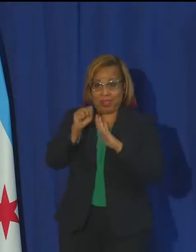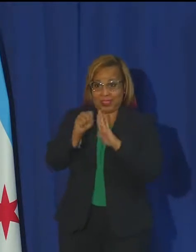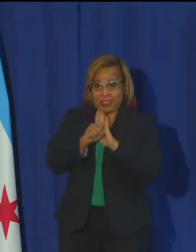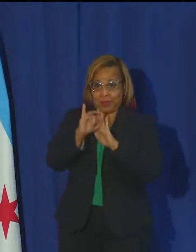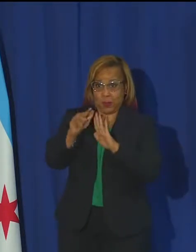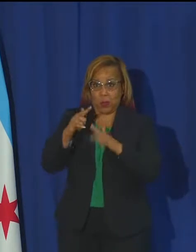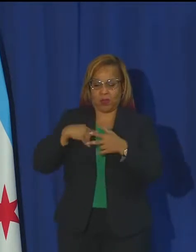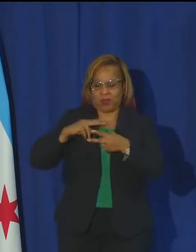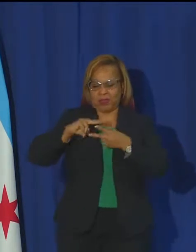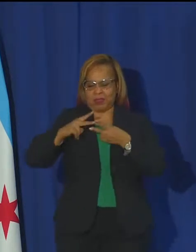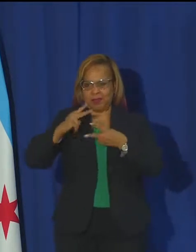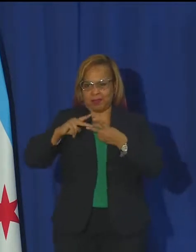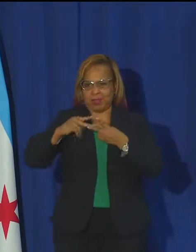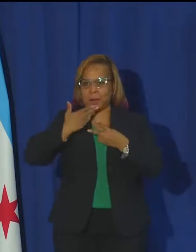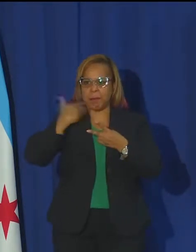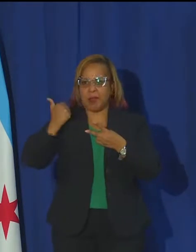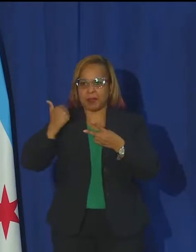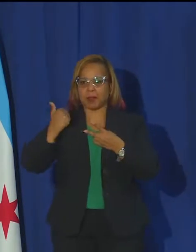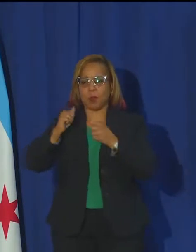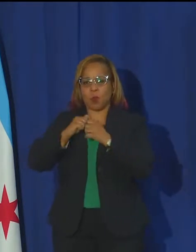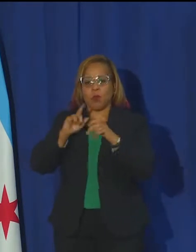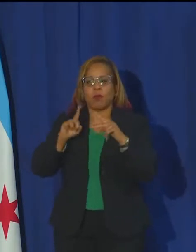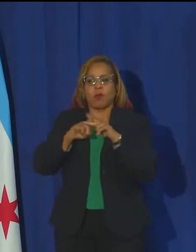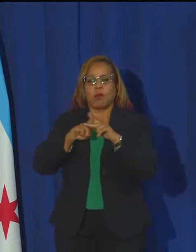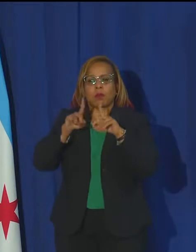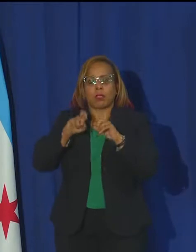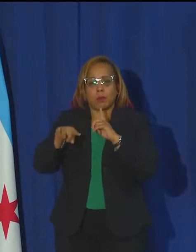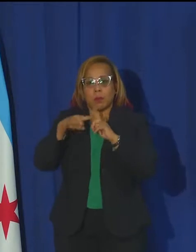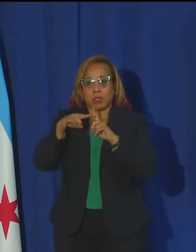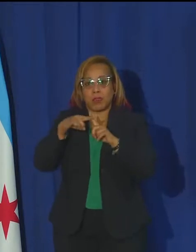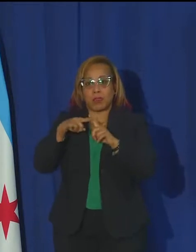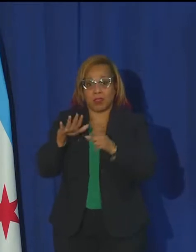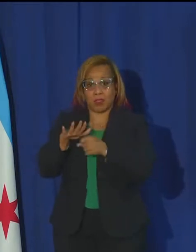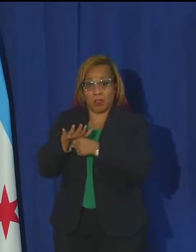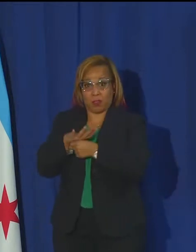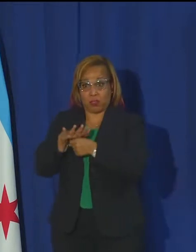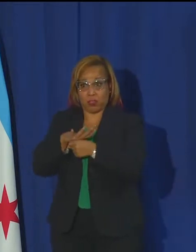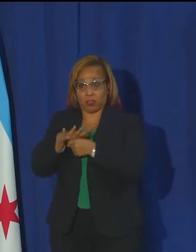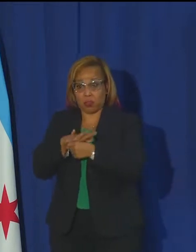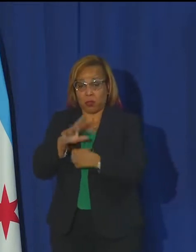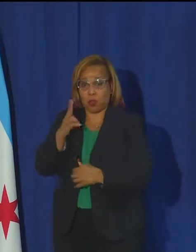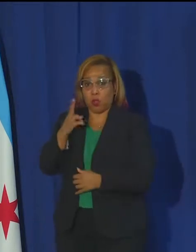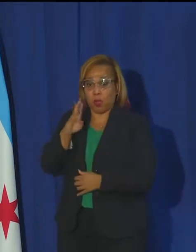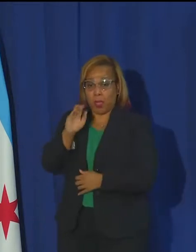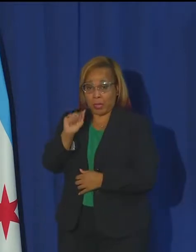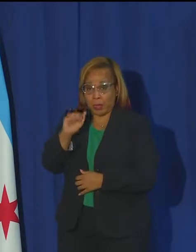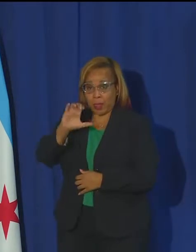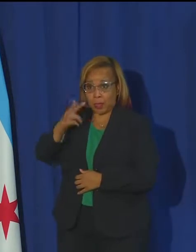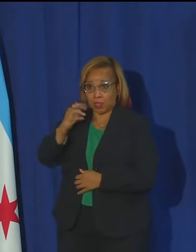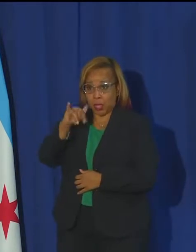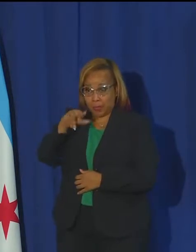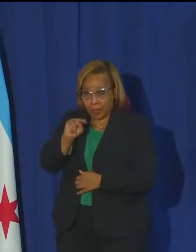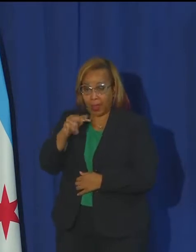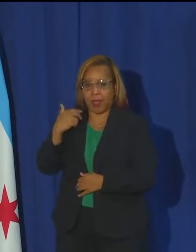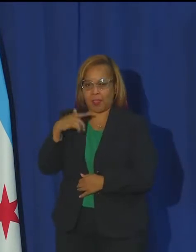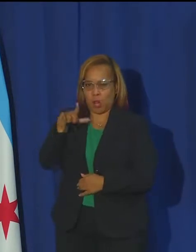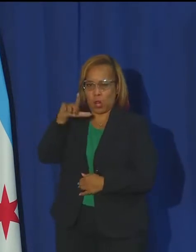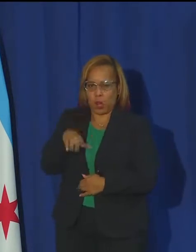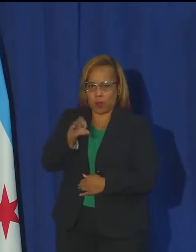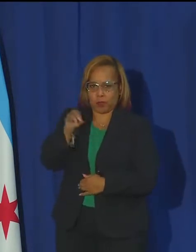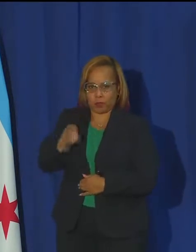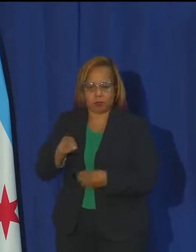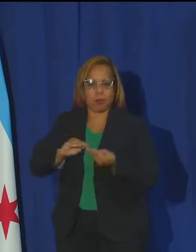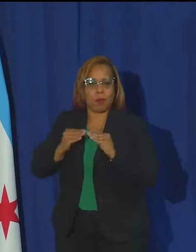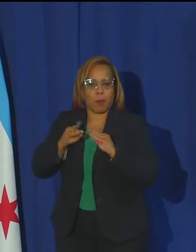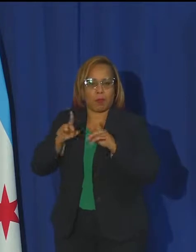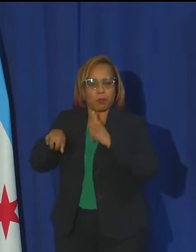state of Illinois related to test positivity. The region that includes Urbana-Champaign has the lowest test